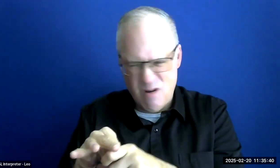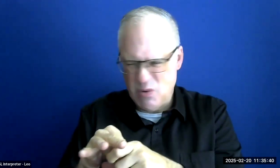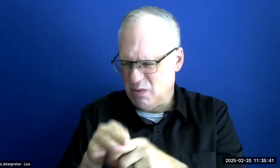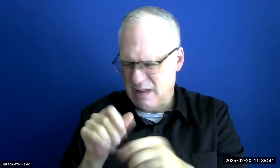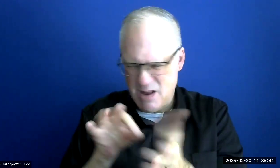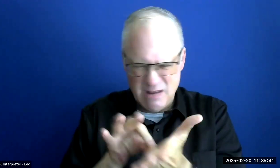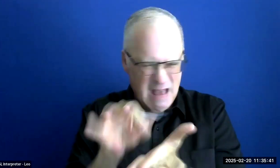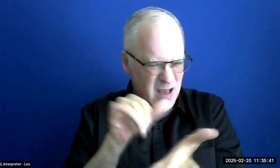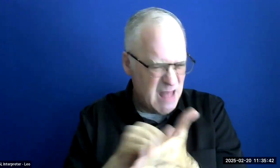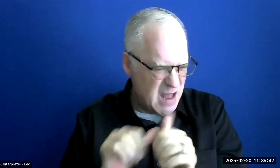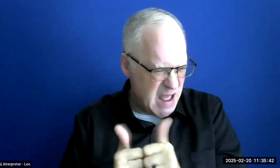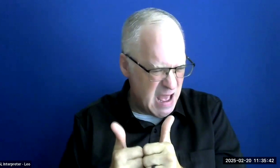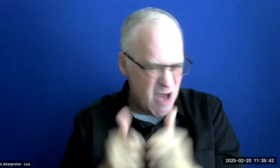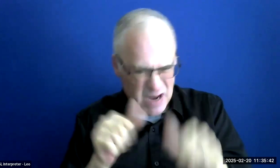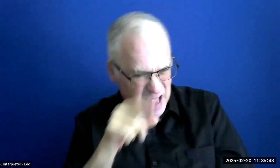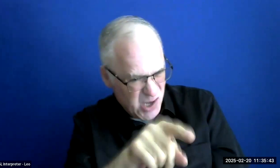constitutional amendment?